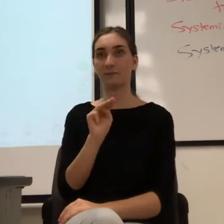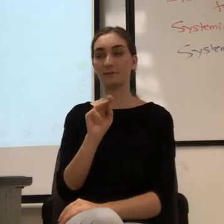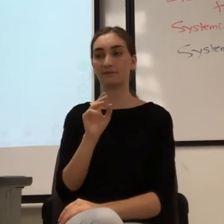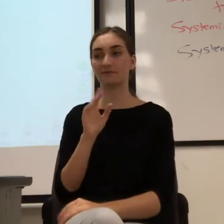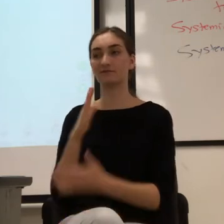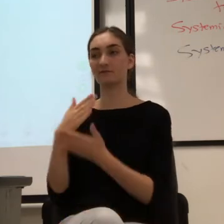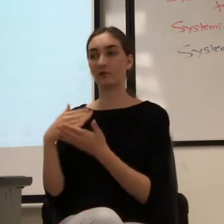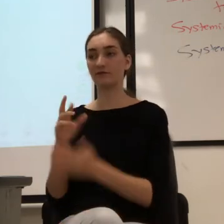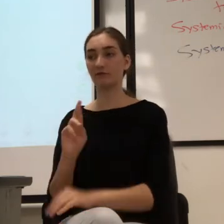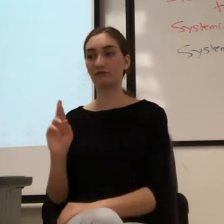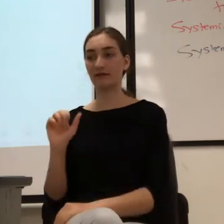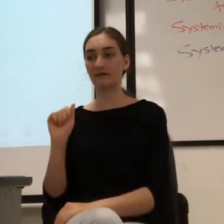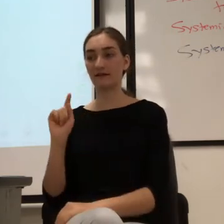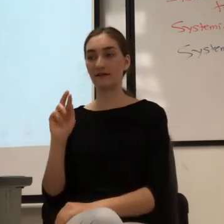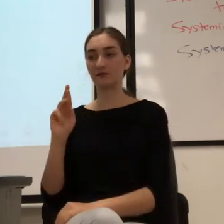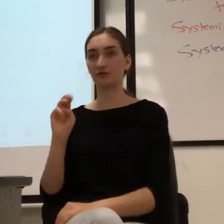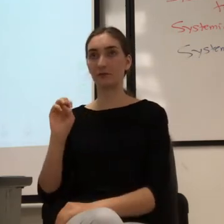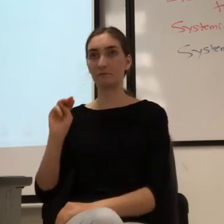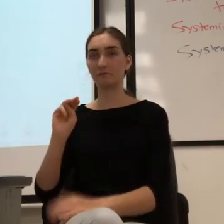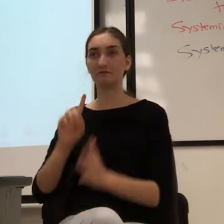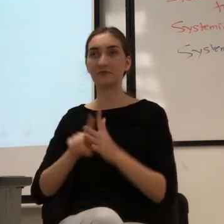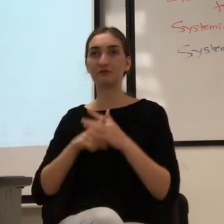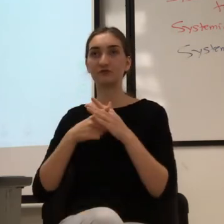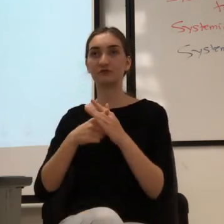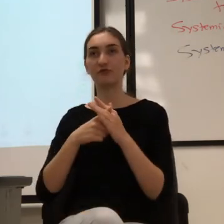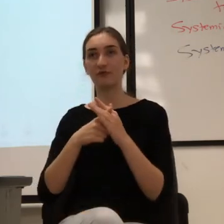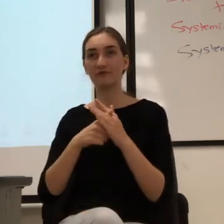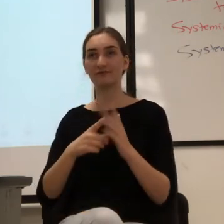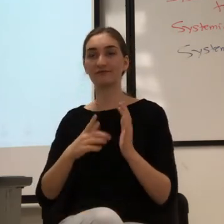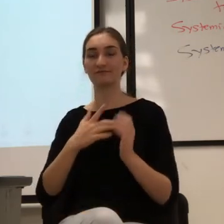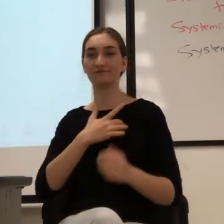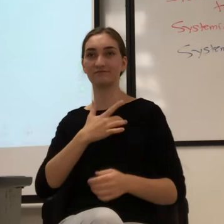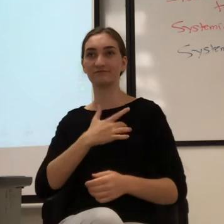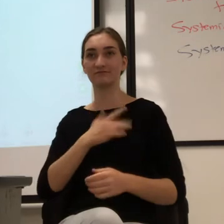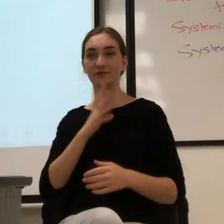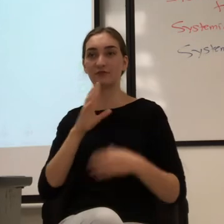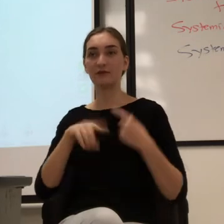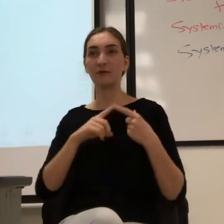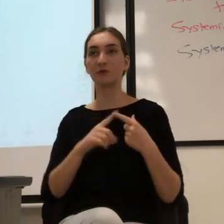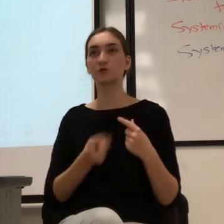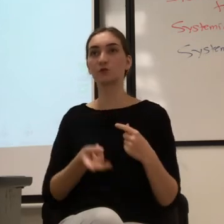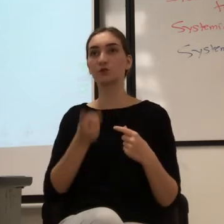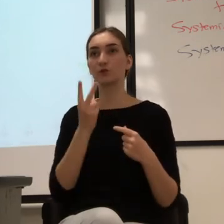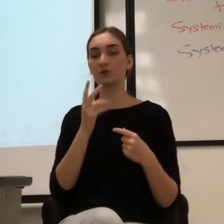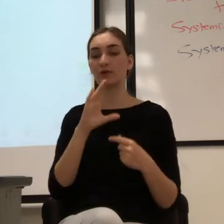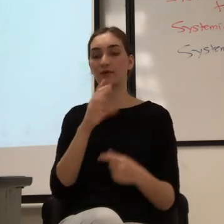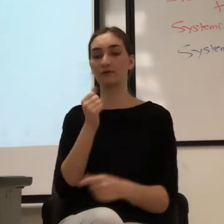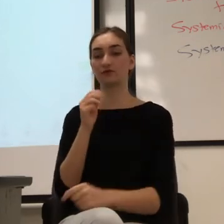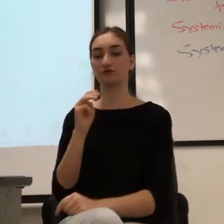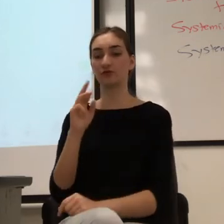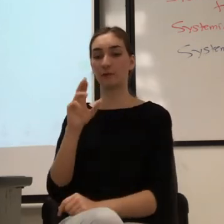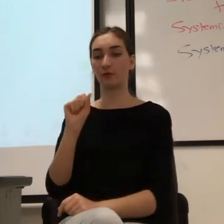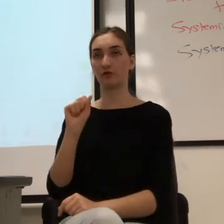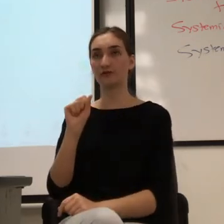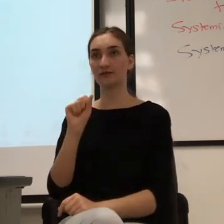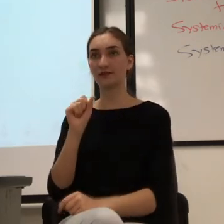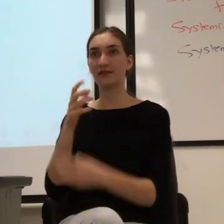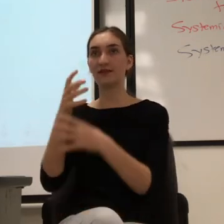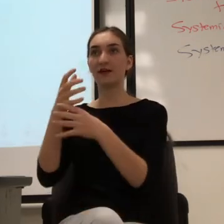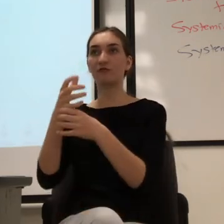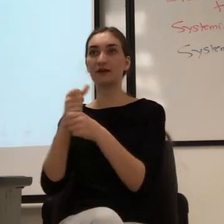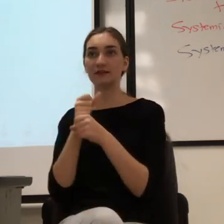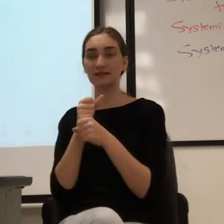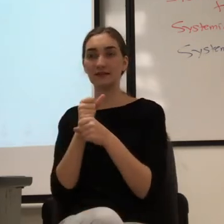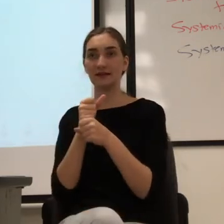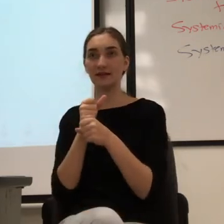Let's start our anatomy of the heart by talking about the two chambers that receive blood, the right atrium and the